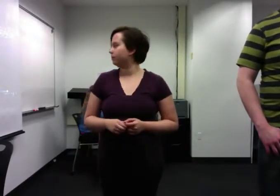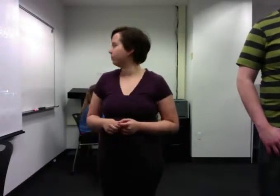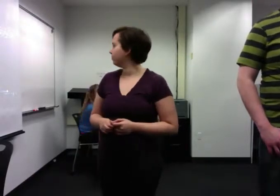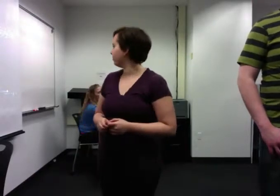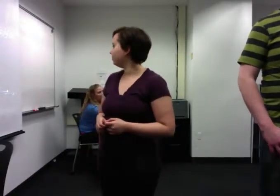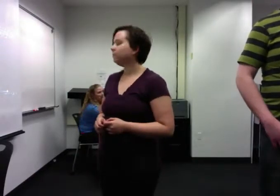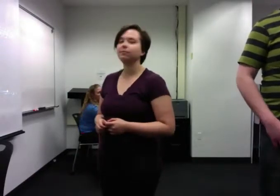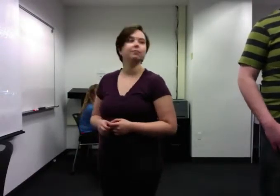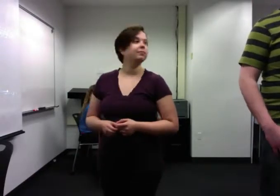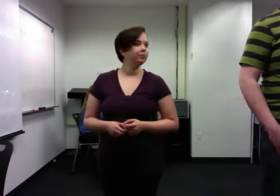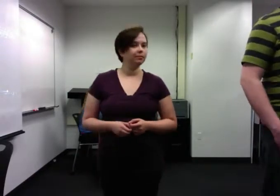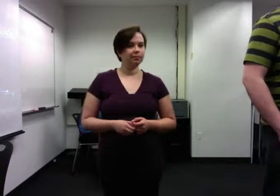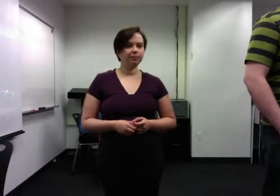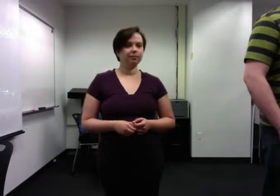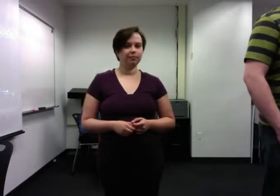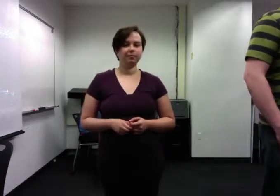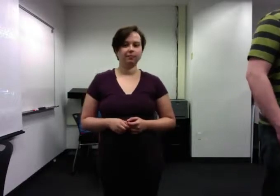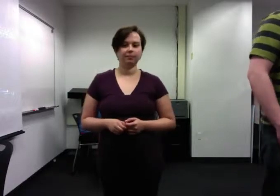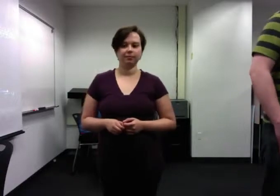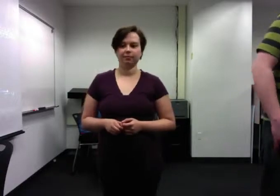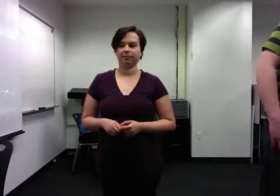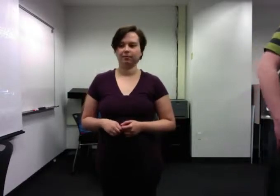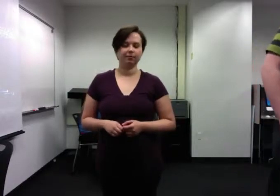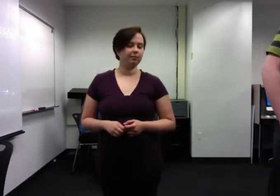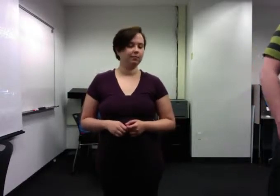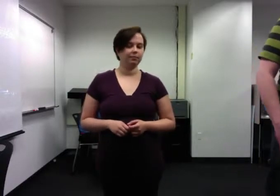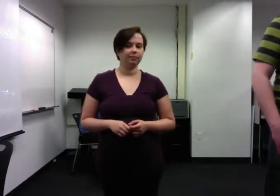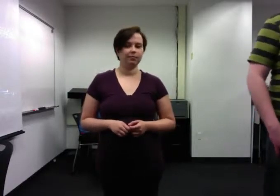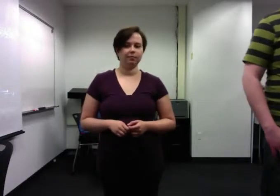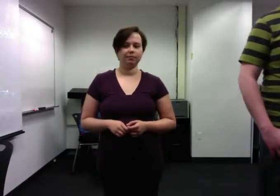Everybody ready? Yeah. Yep. Okay.